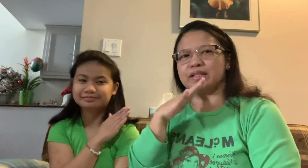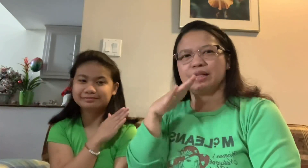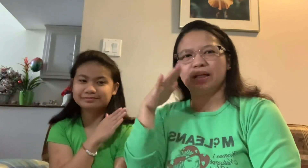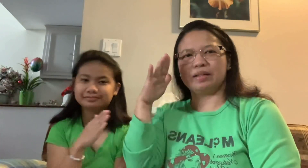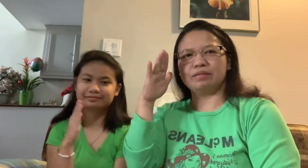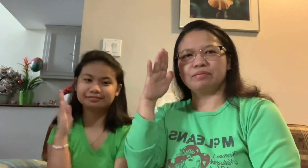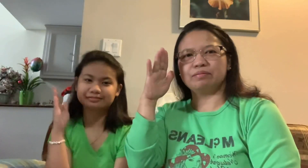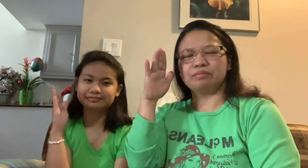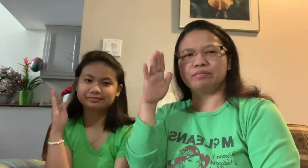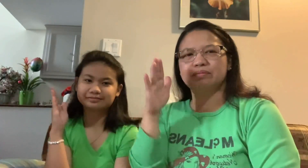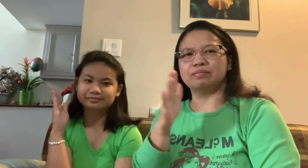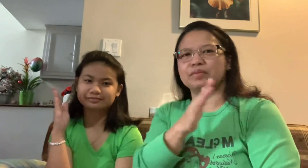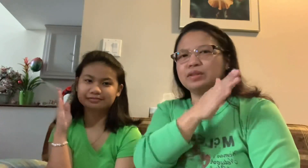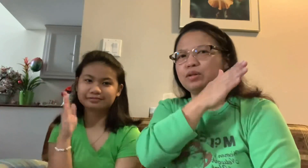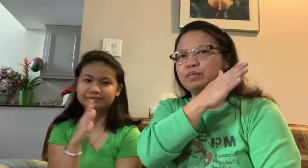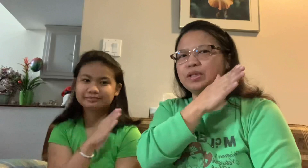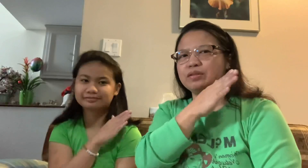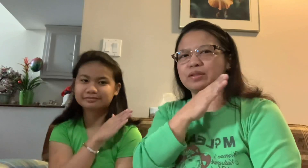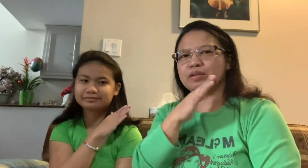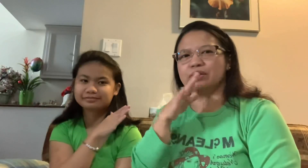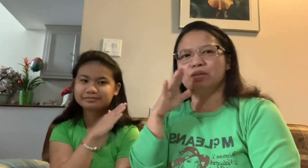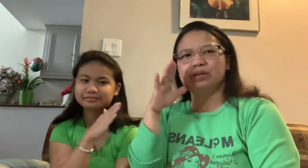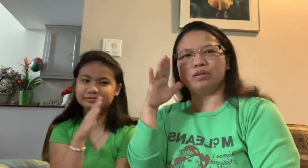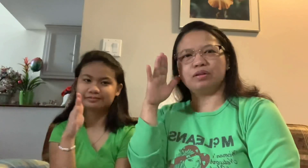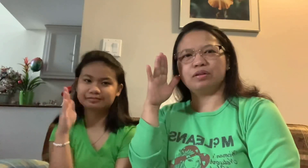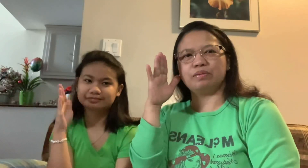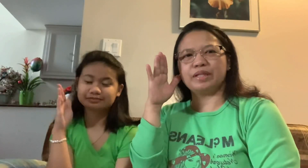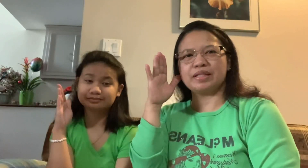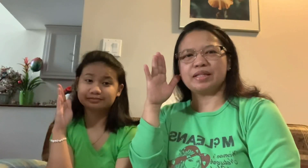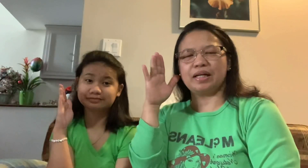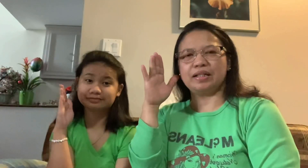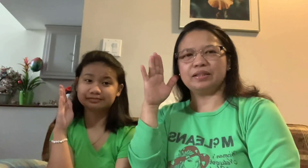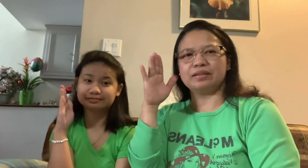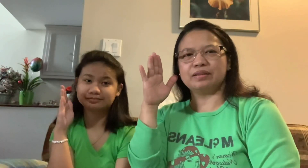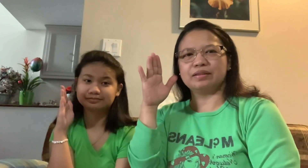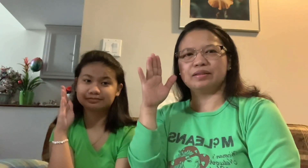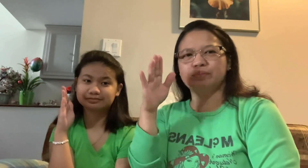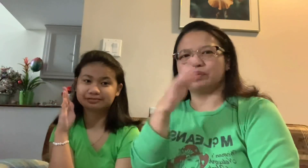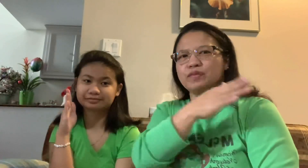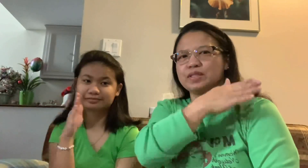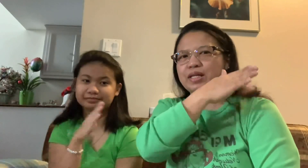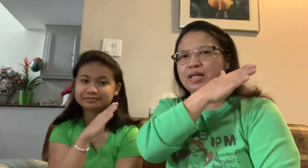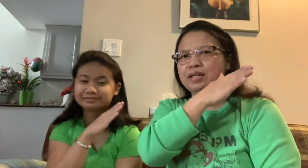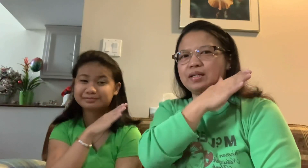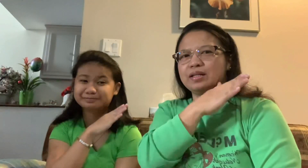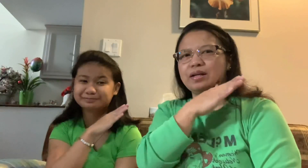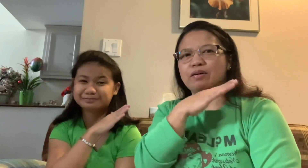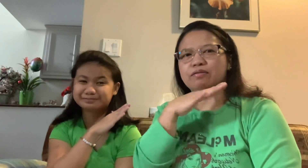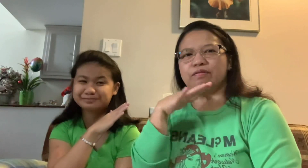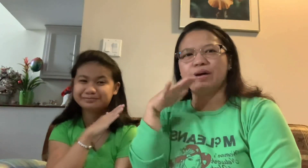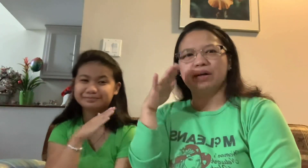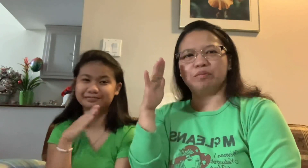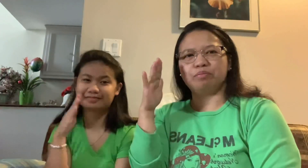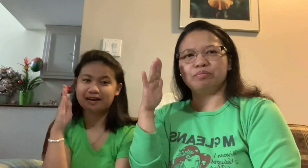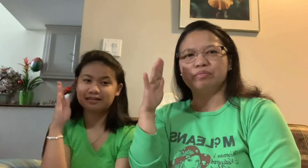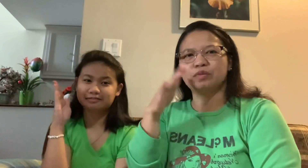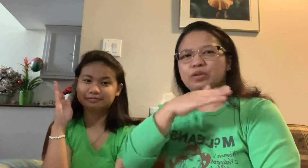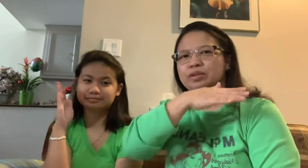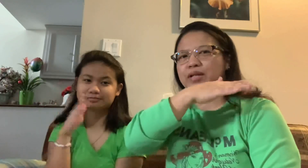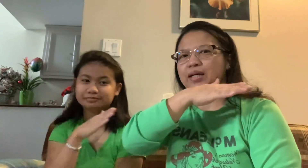like going to the dominant side. We say farm, or others